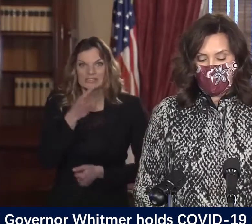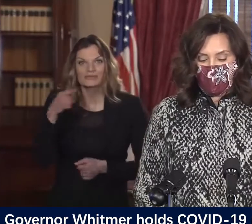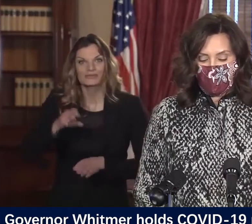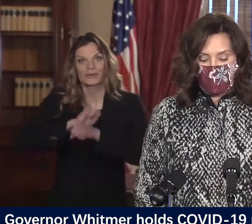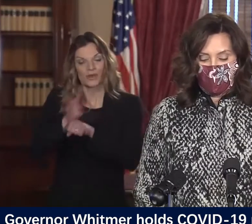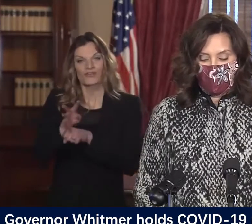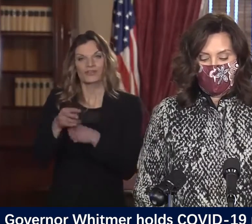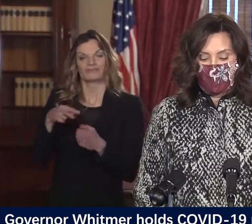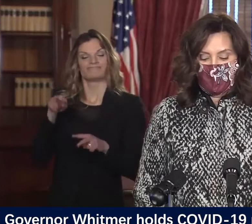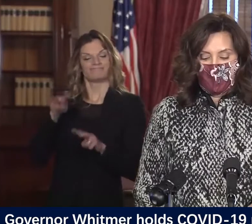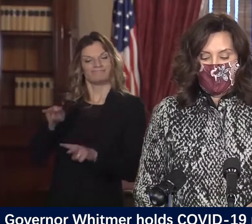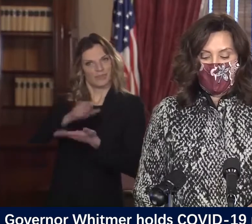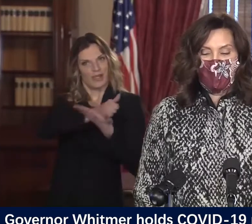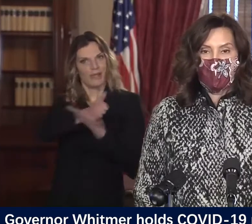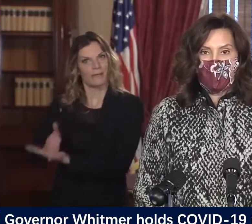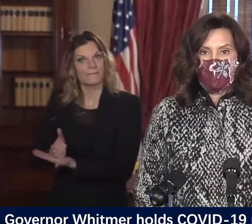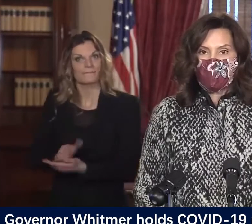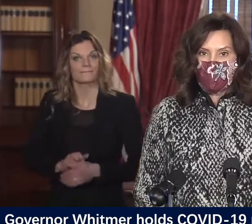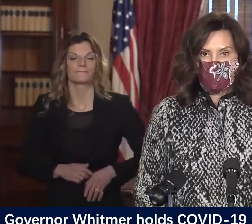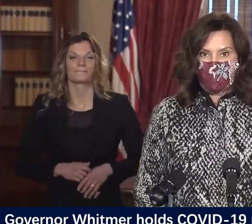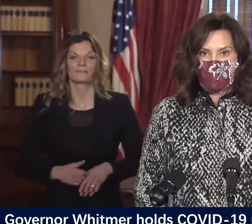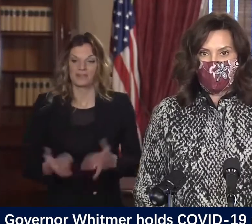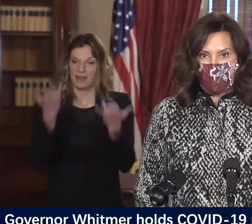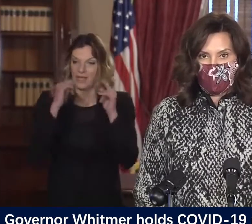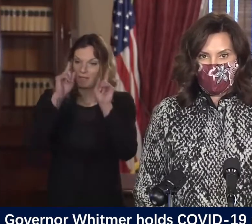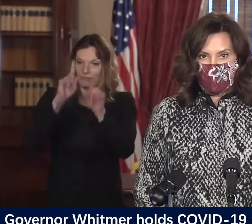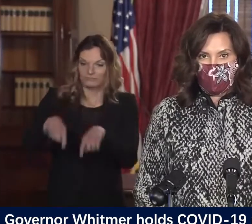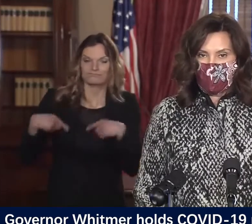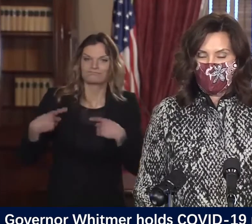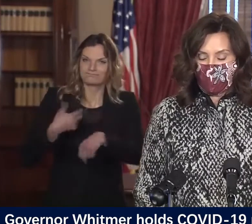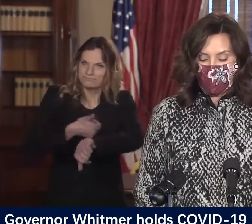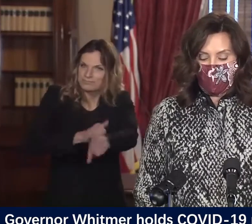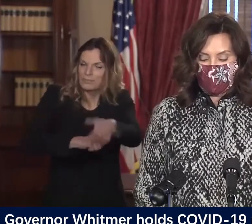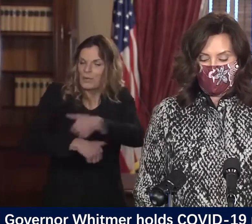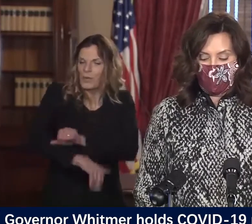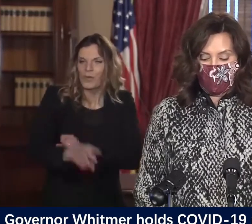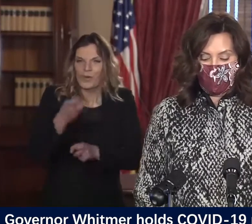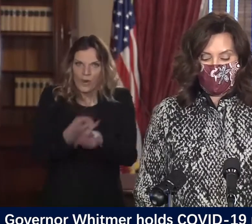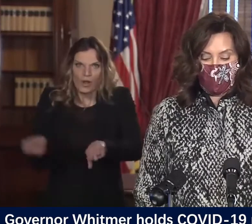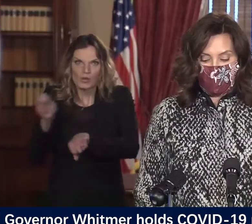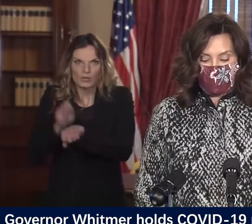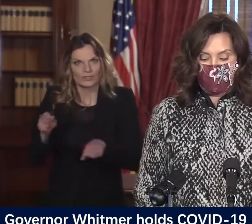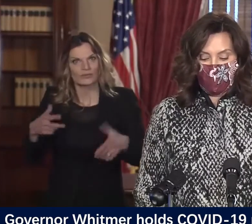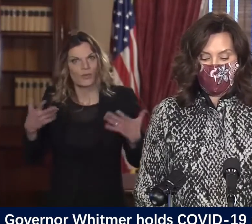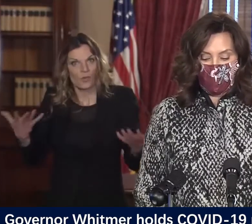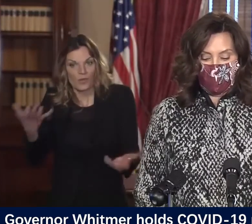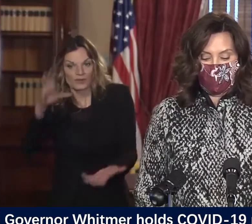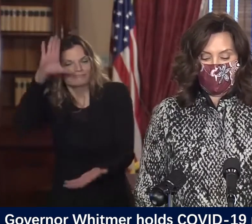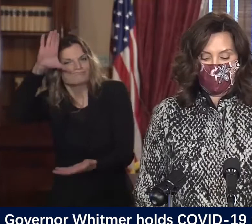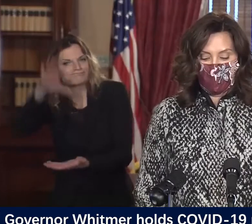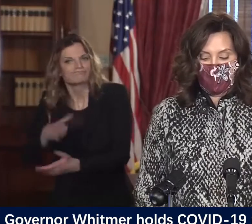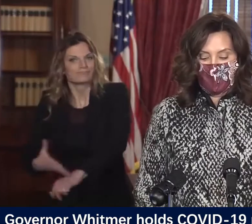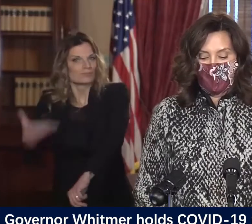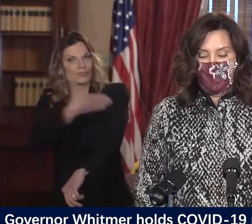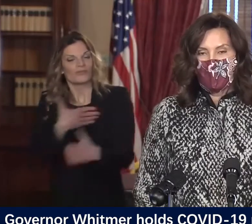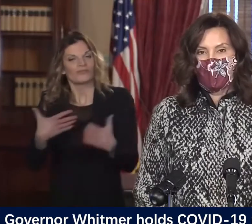our history. Our brave soldiers fought to keep the Union together during the Civil War.